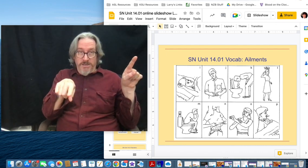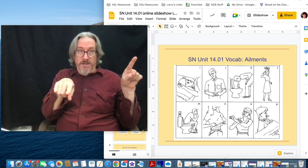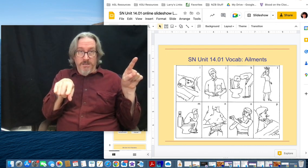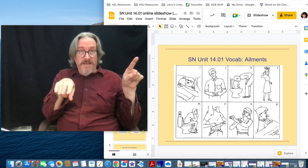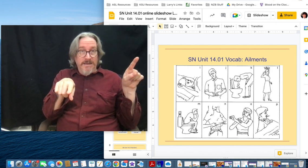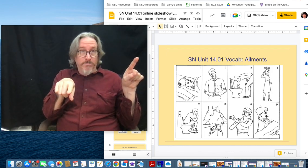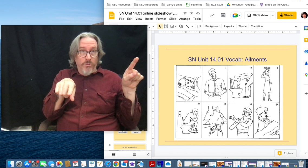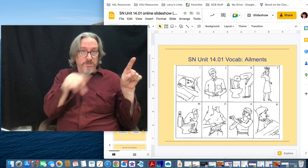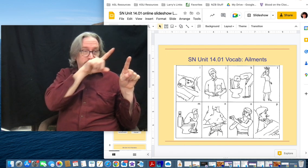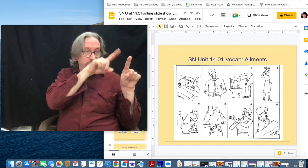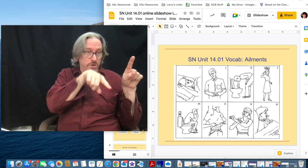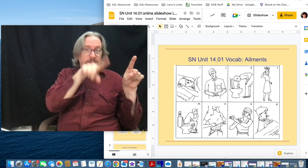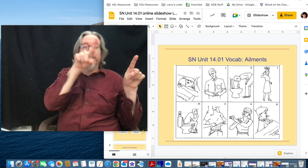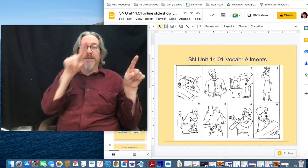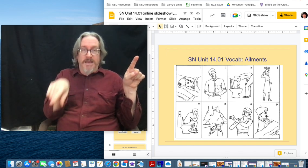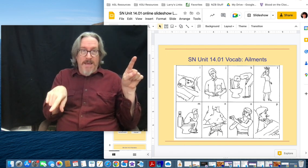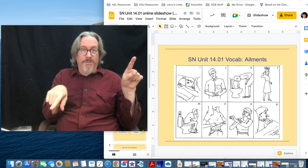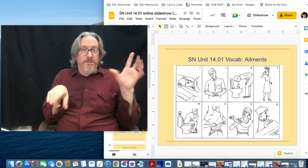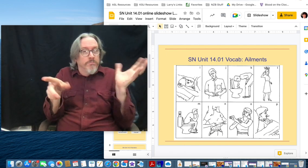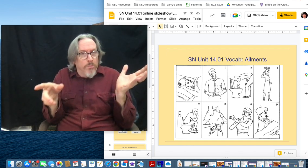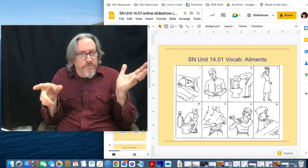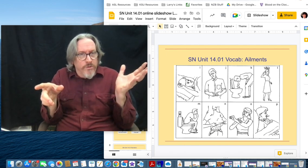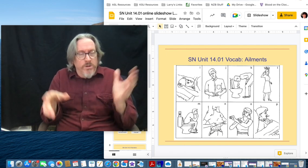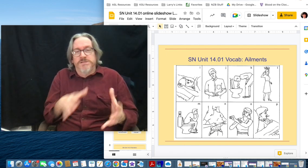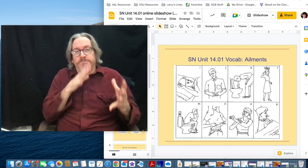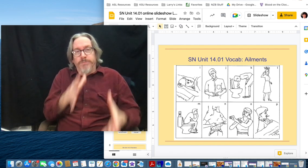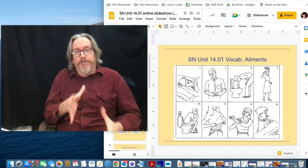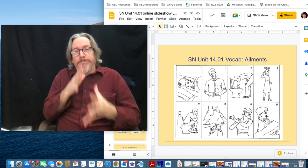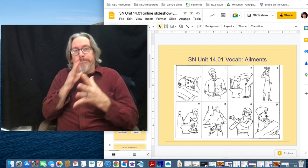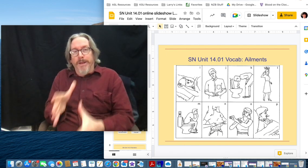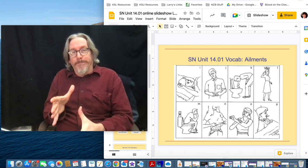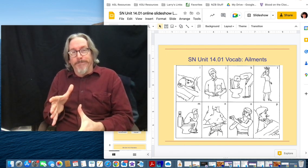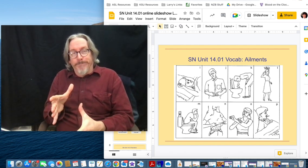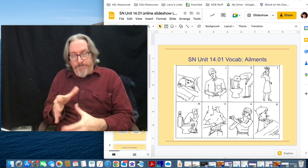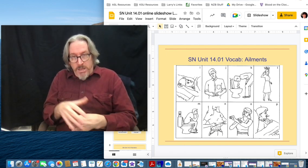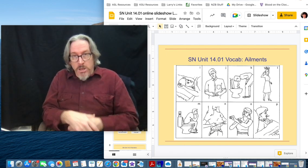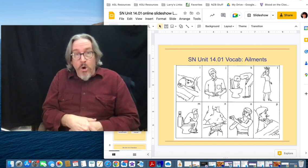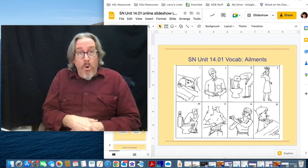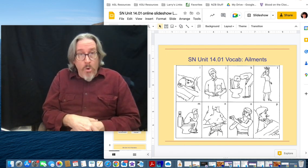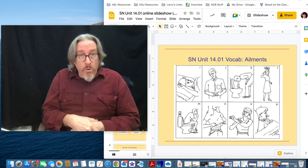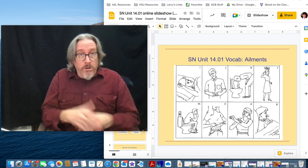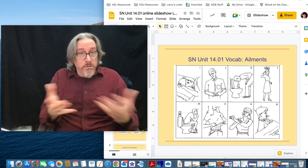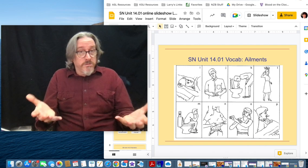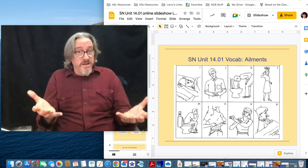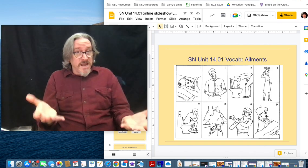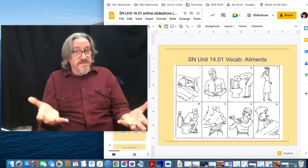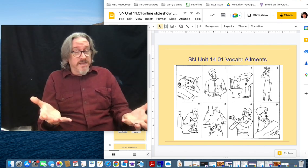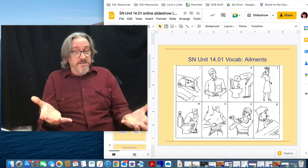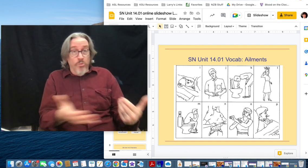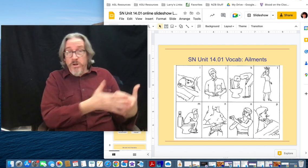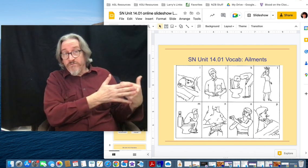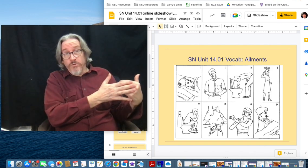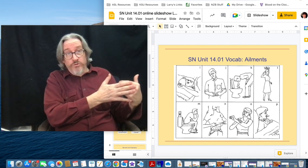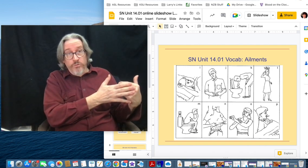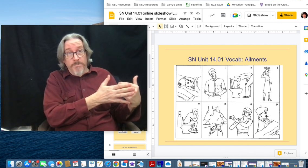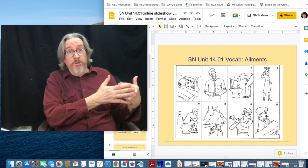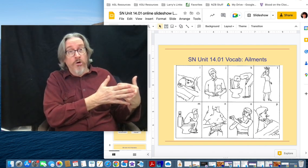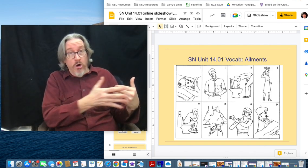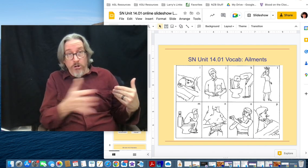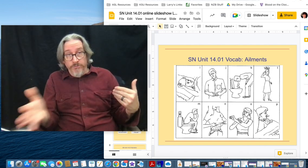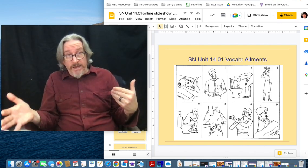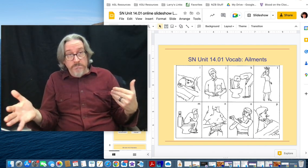like a lightning bolt showing that it happened more than once, blah, blah. Or the next thing is, what if you threw